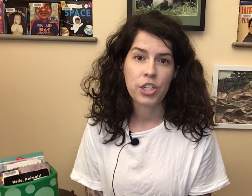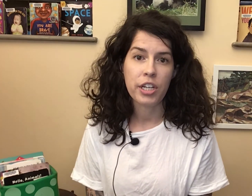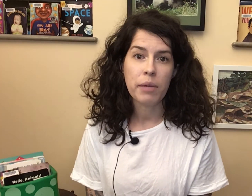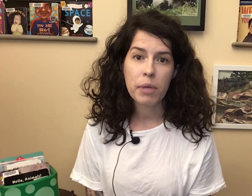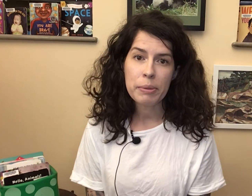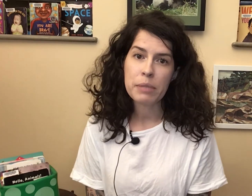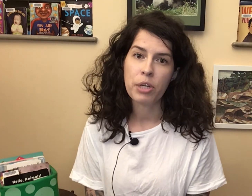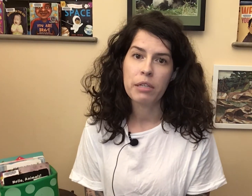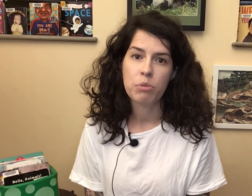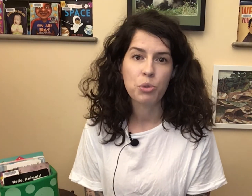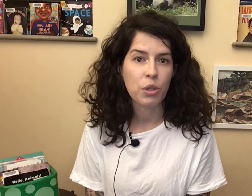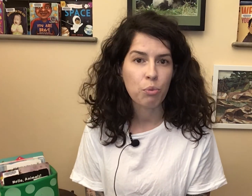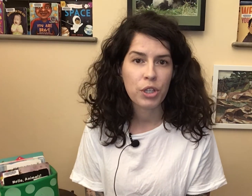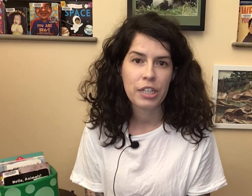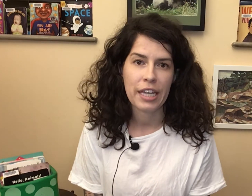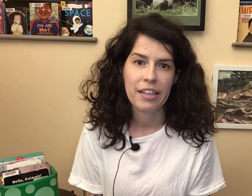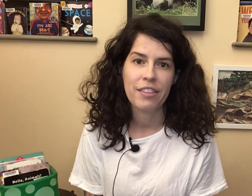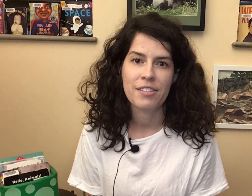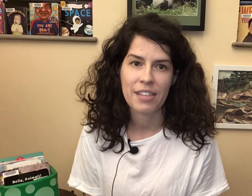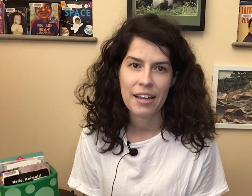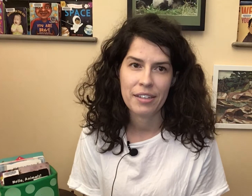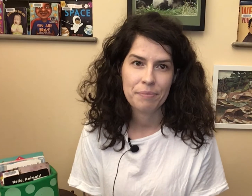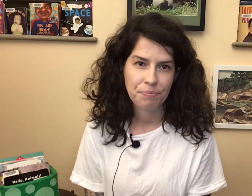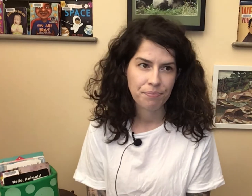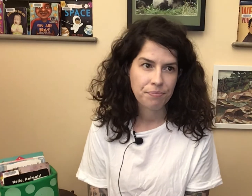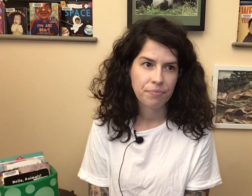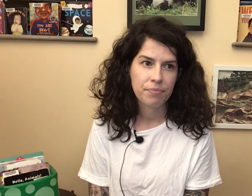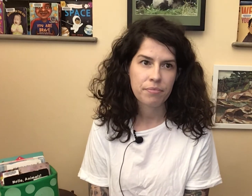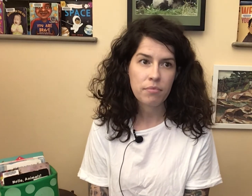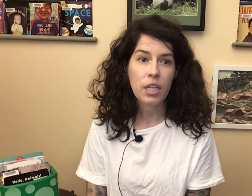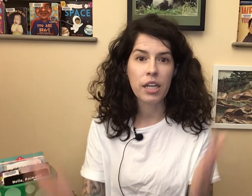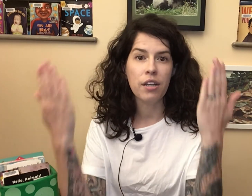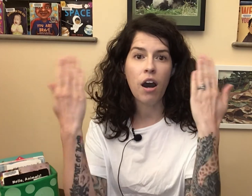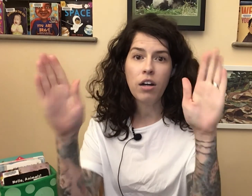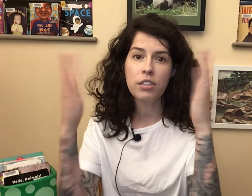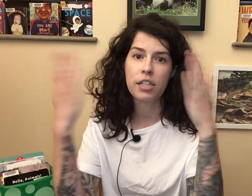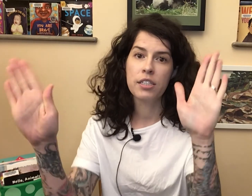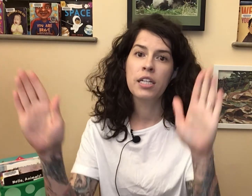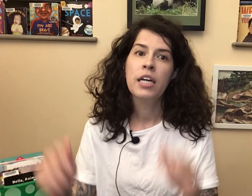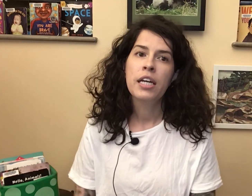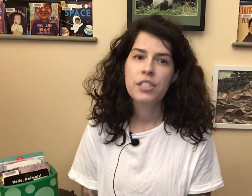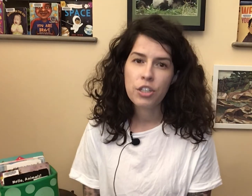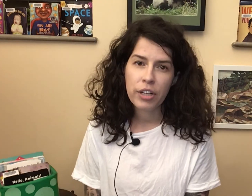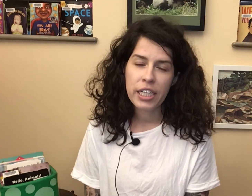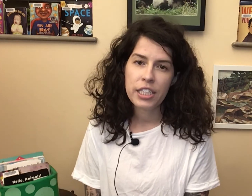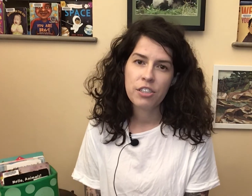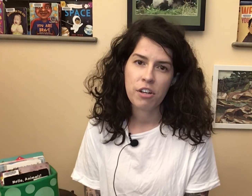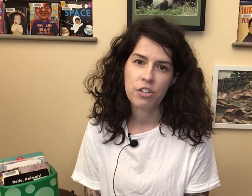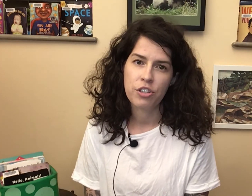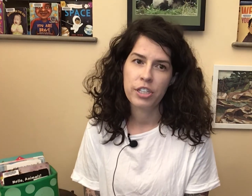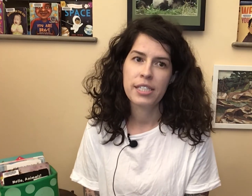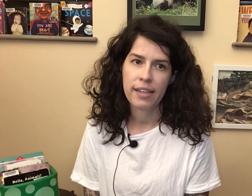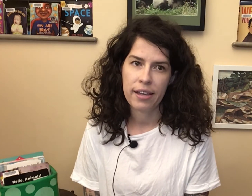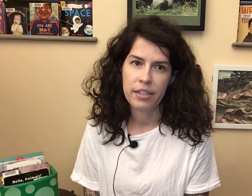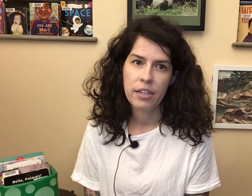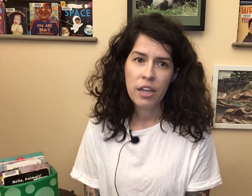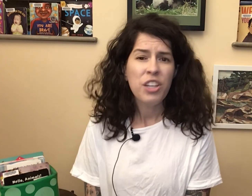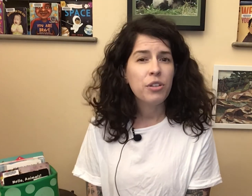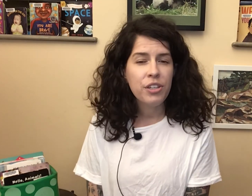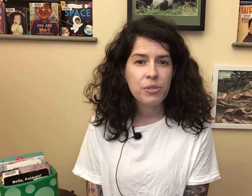in baby's brain between the word and the sign. And all done is a great introductory sign. You can use it